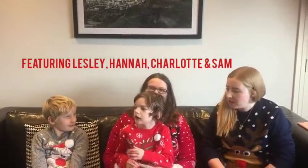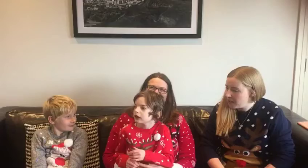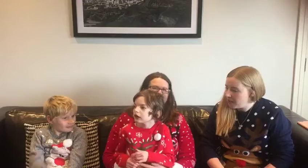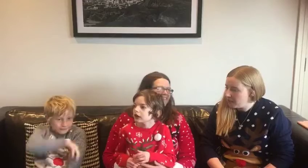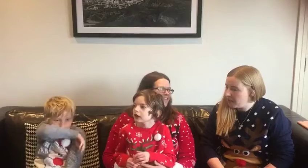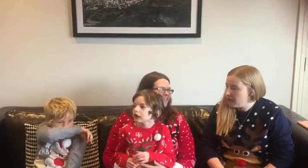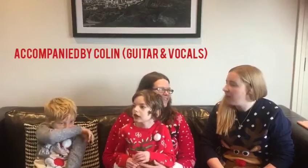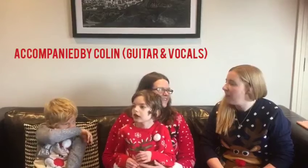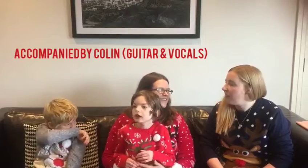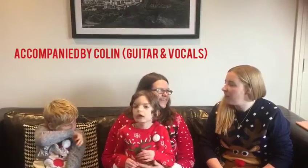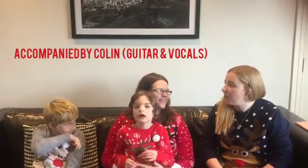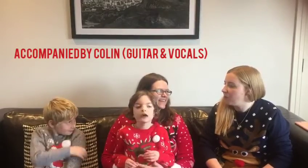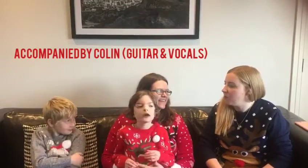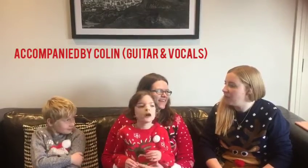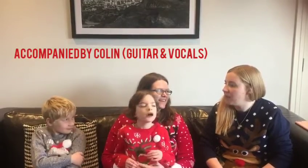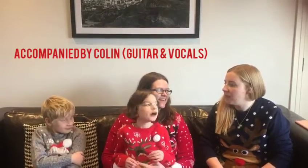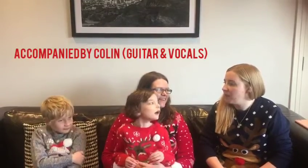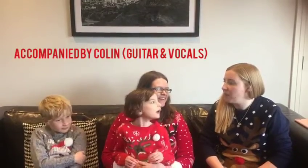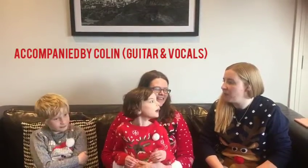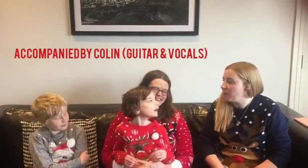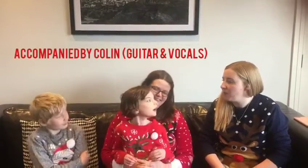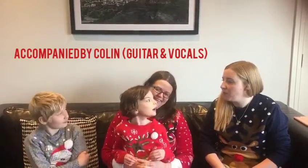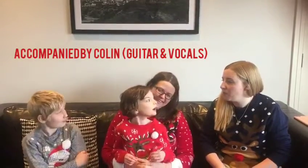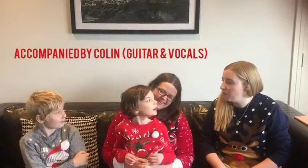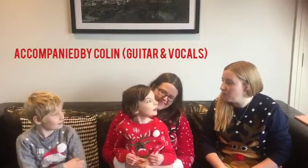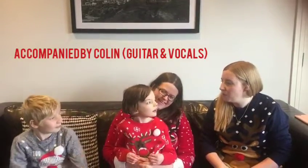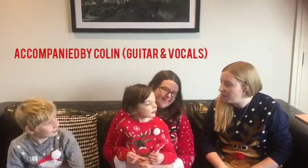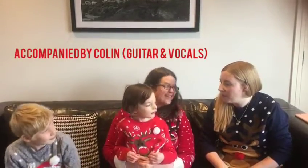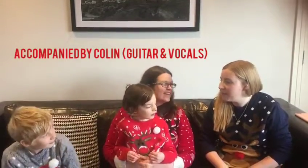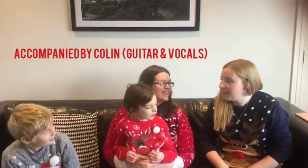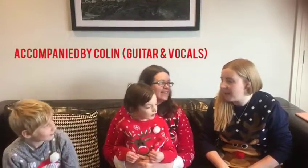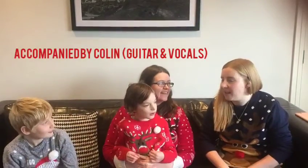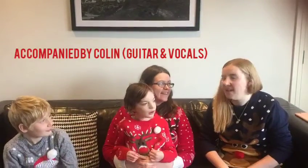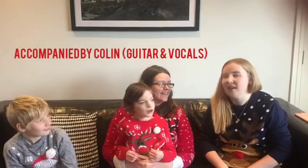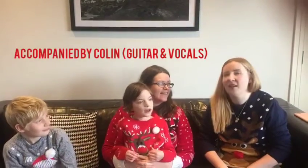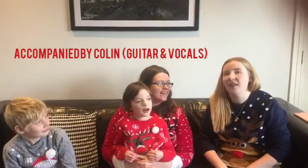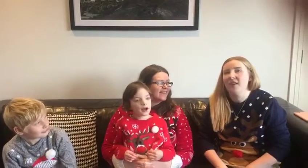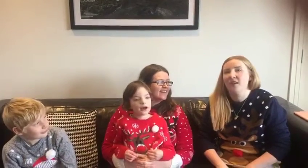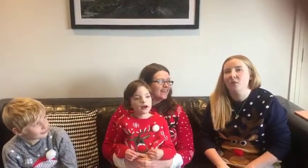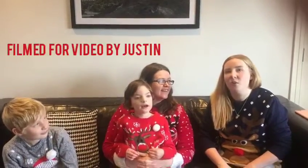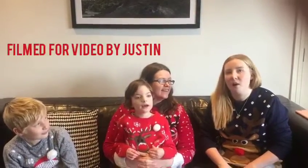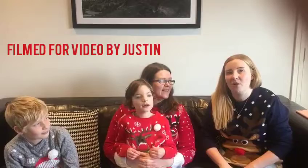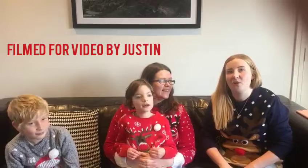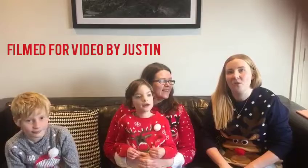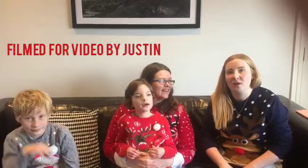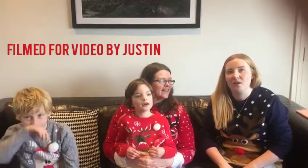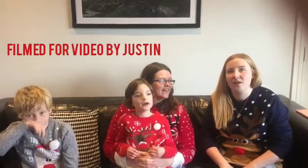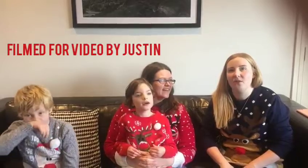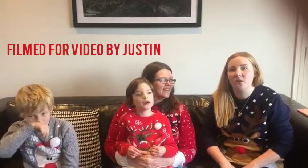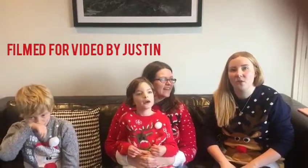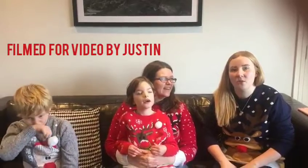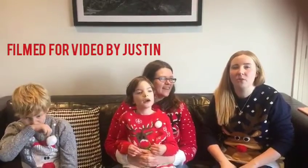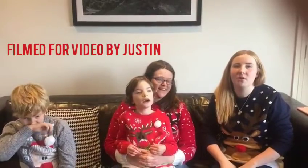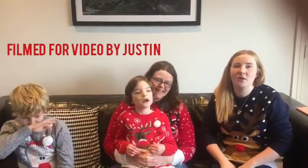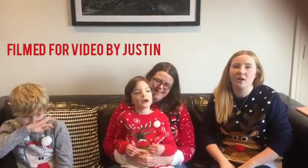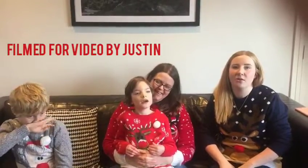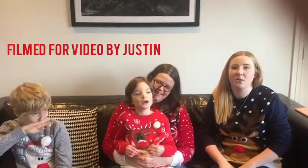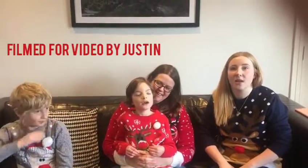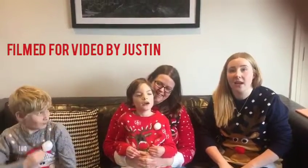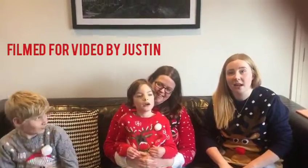today. So today we are going to sign Warm Heart's chorus for all the boys and girls at